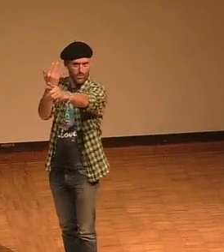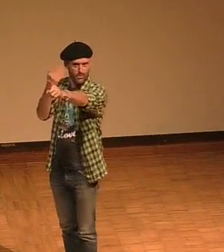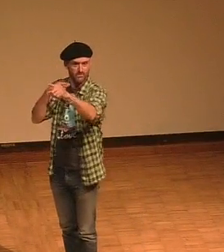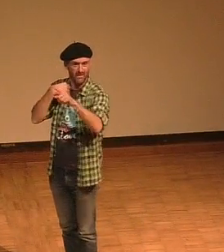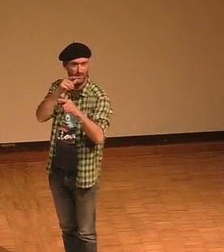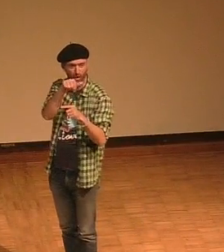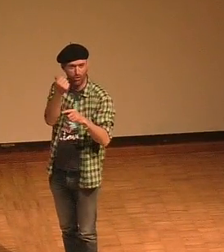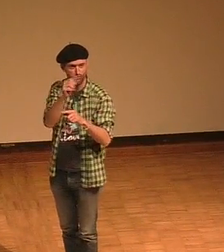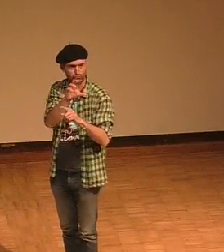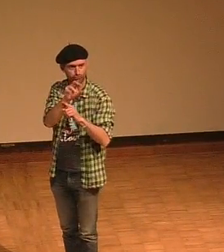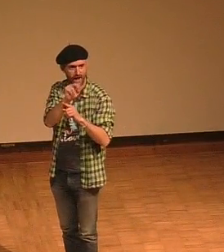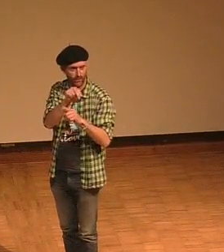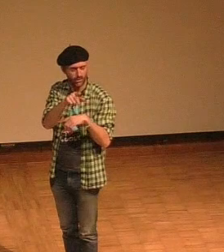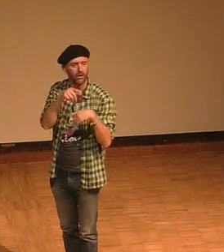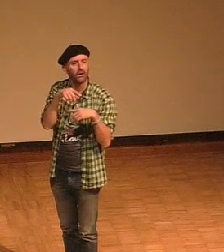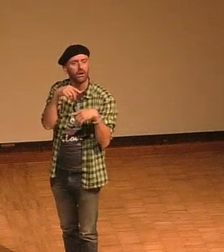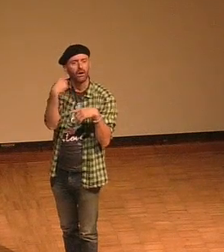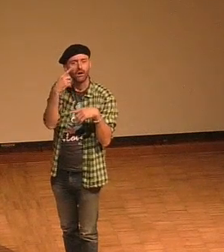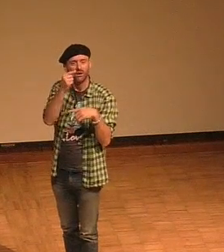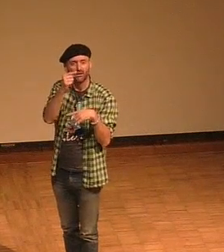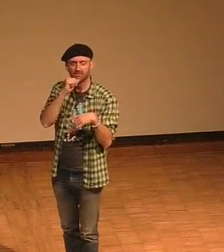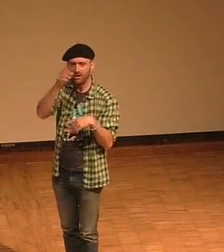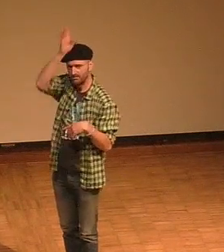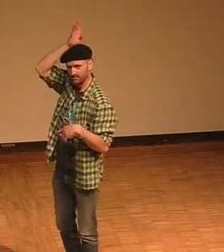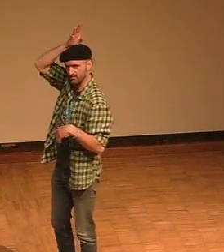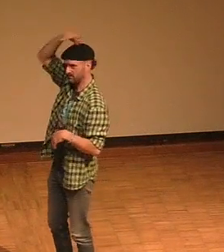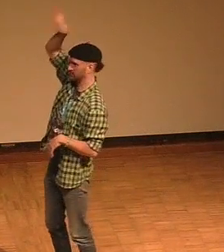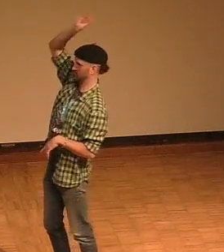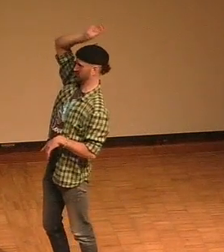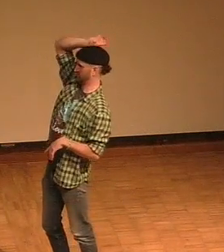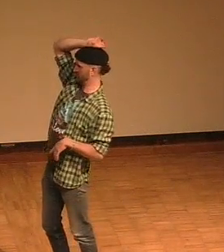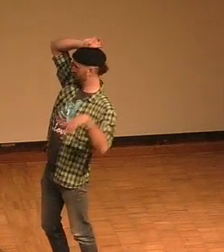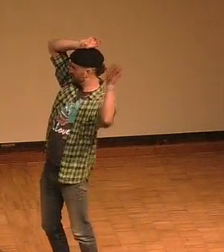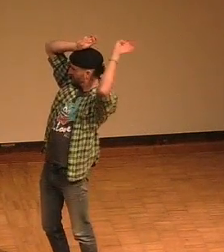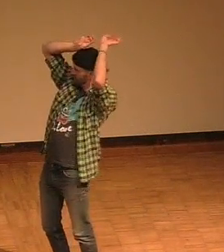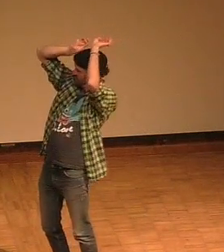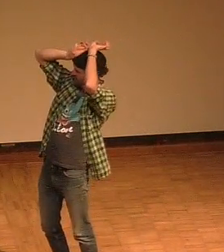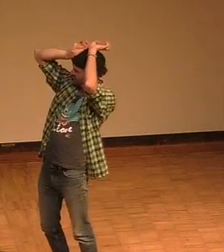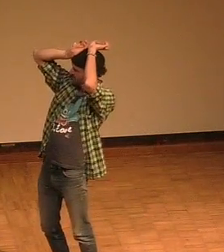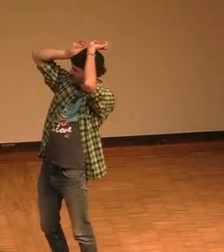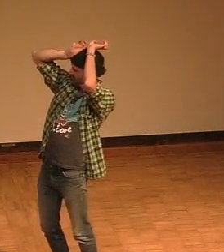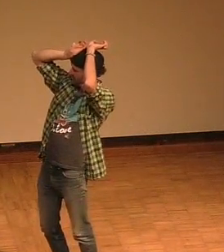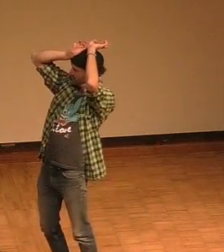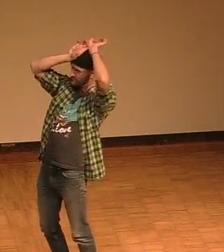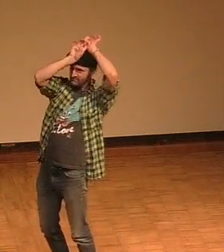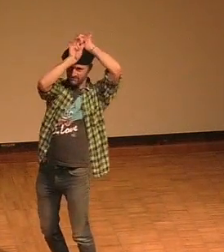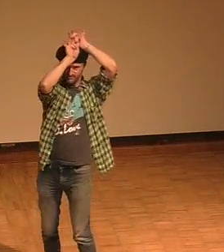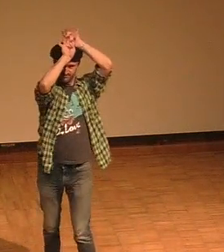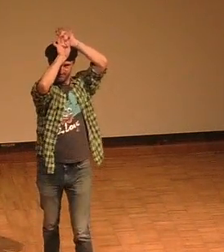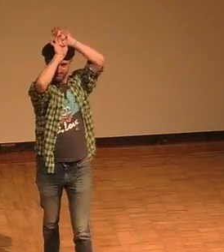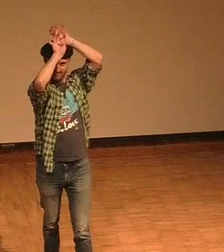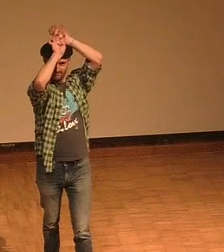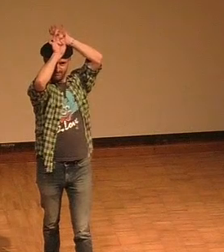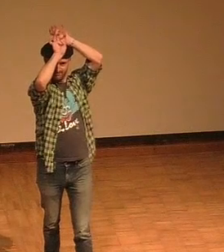too. I'll give you another example. It looks like that, like a double one